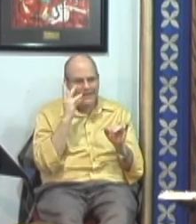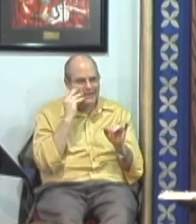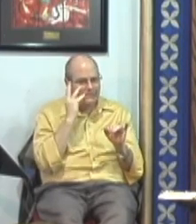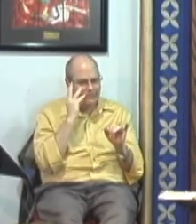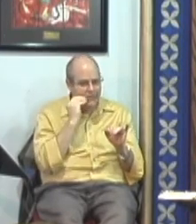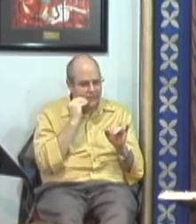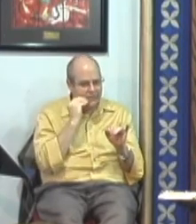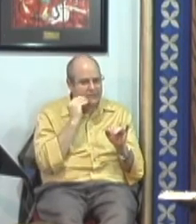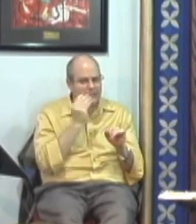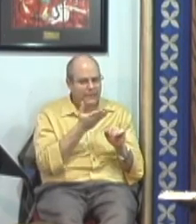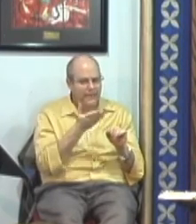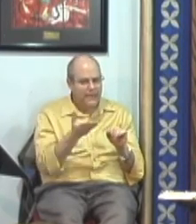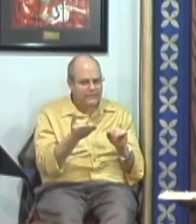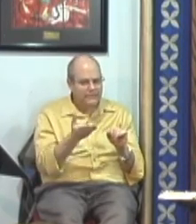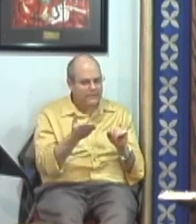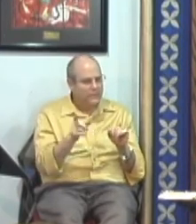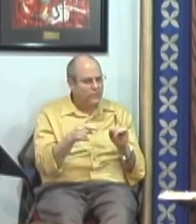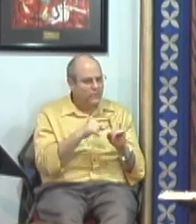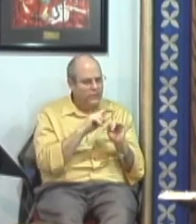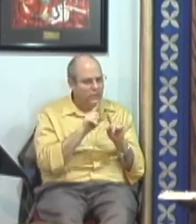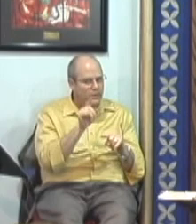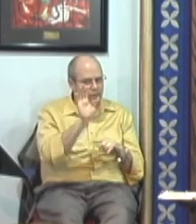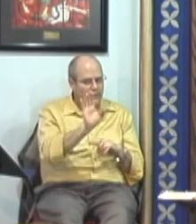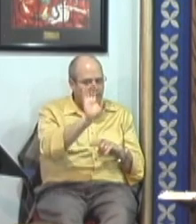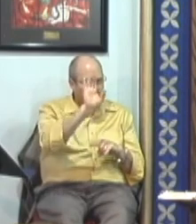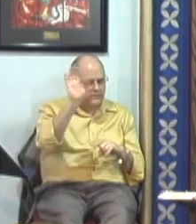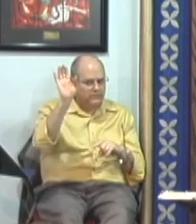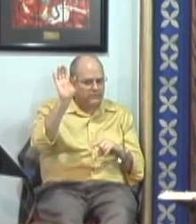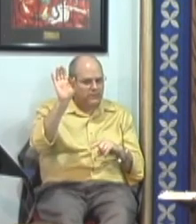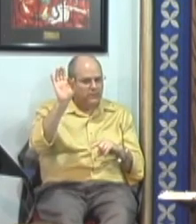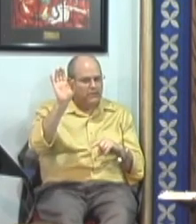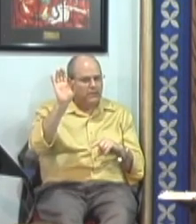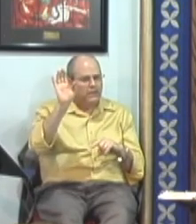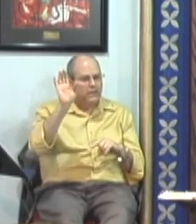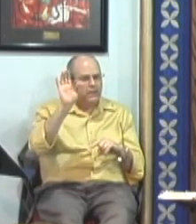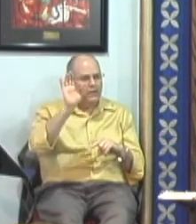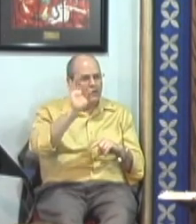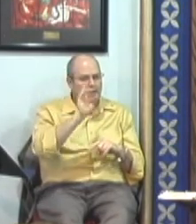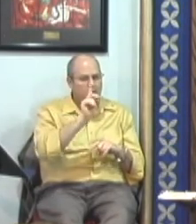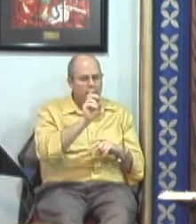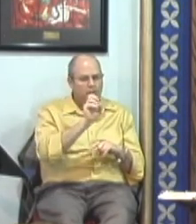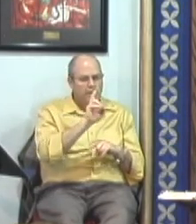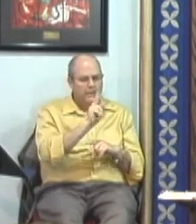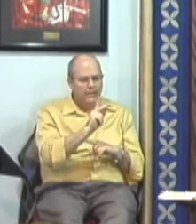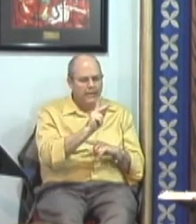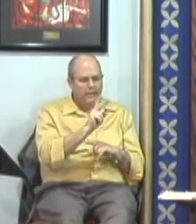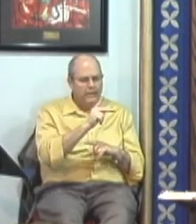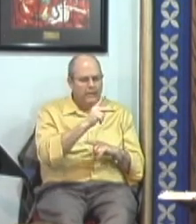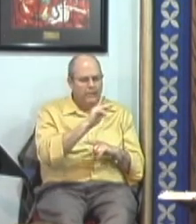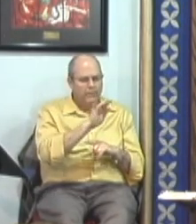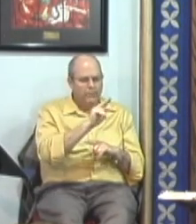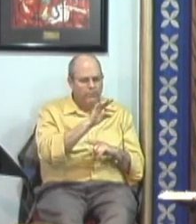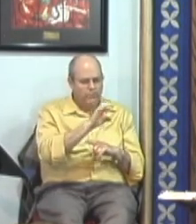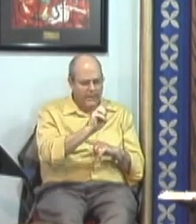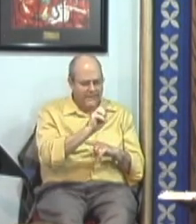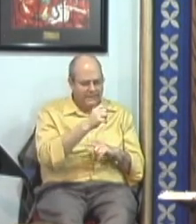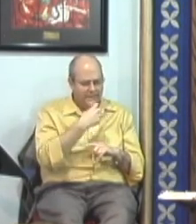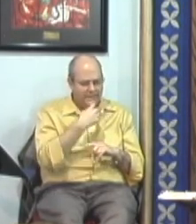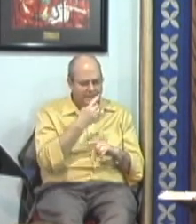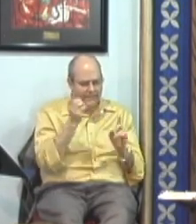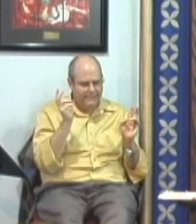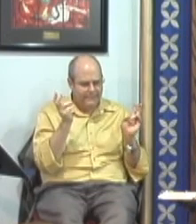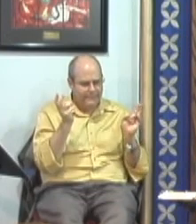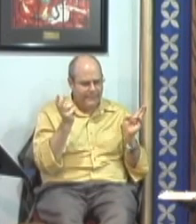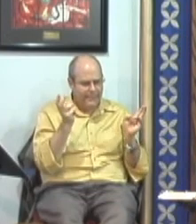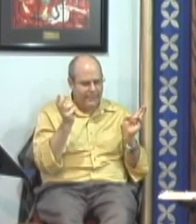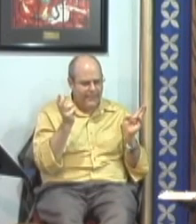experienced certain things as he went to the cross. And Derek Prince coined a term for this. He